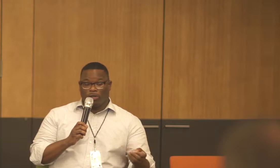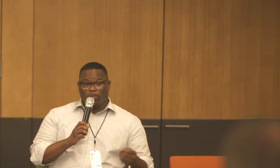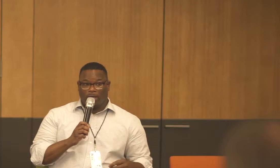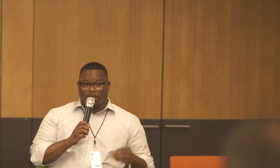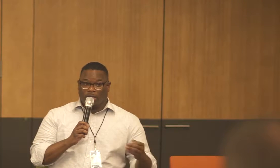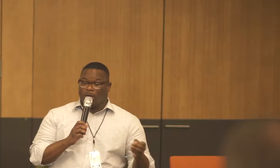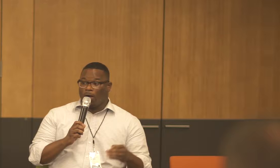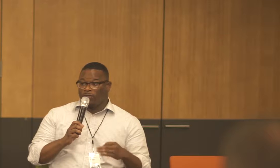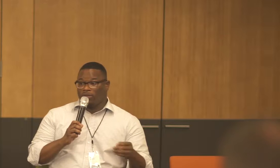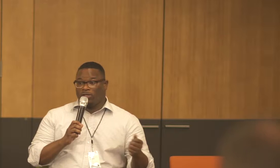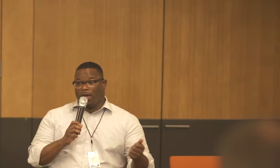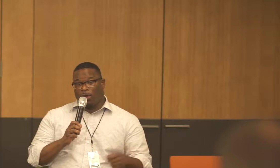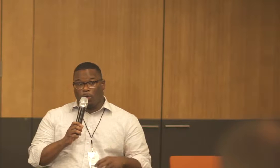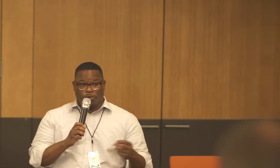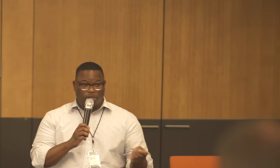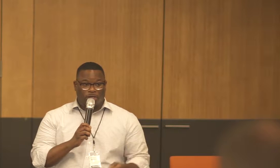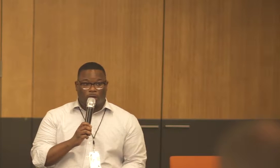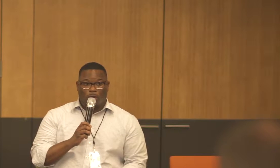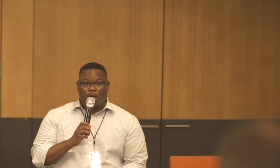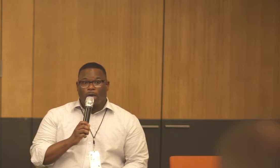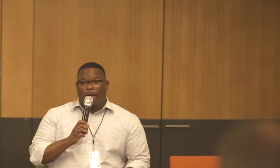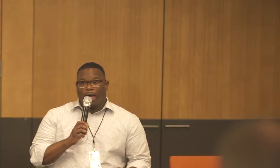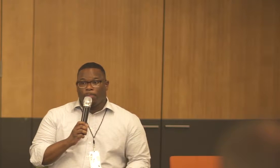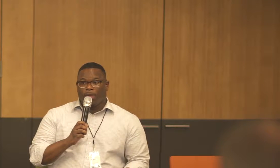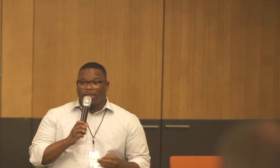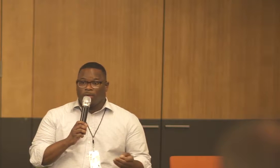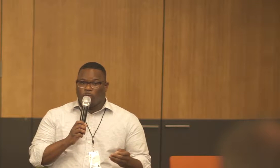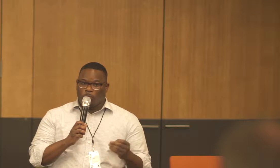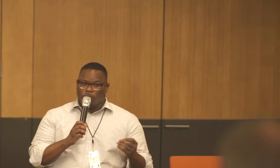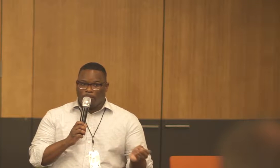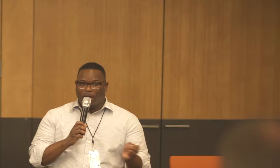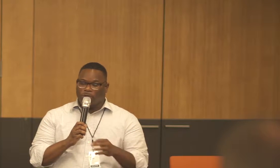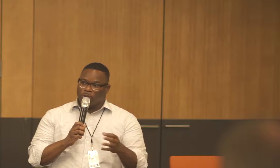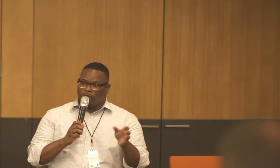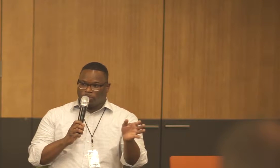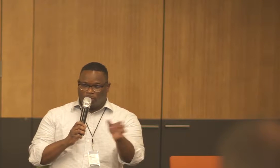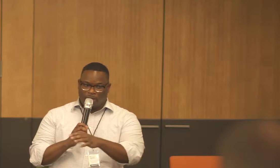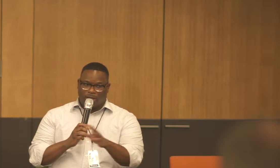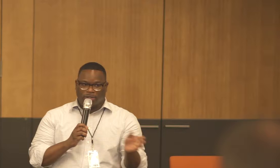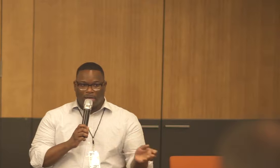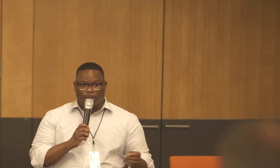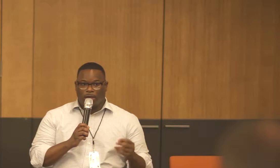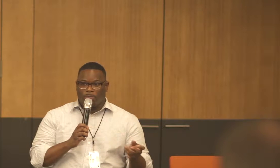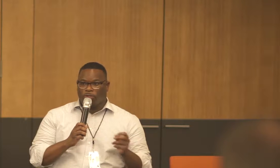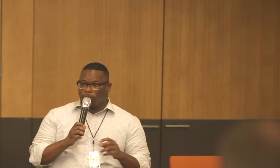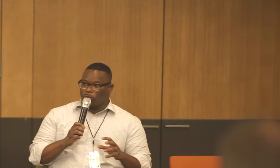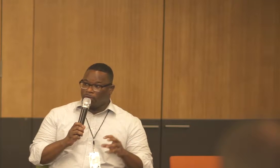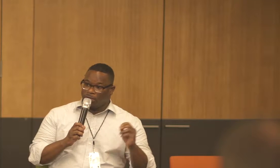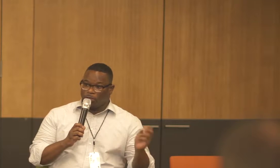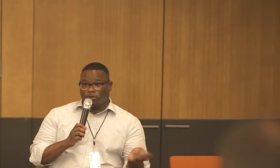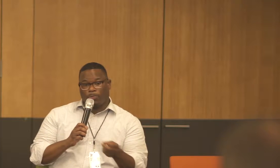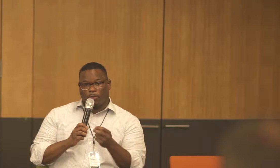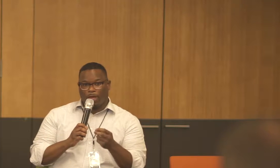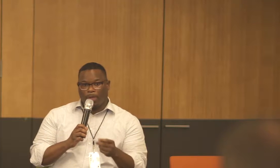because we're technology based in the office of the CIO or CTO. And then from there, we sort of survey the landscape. It could be through